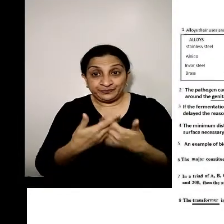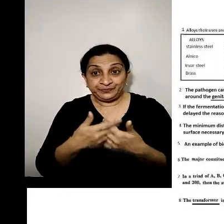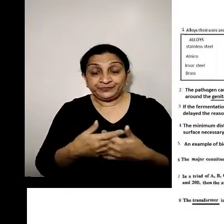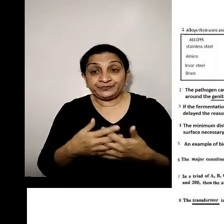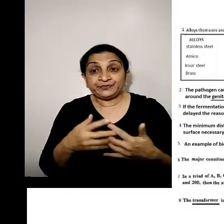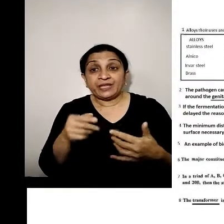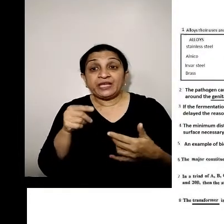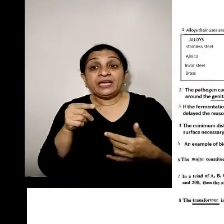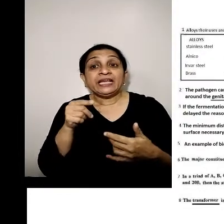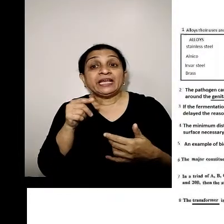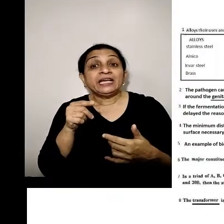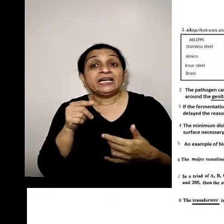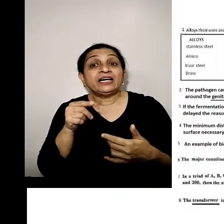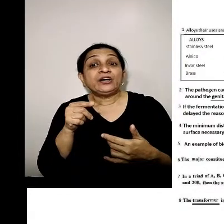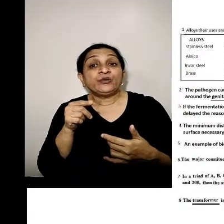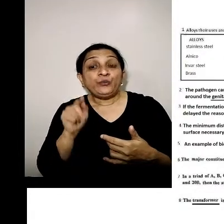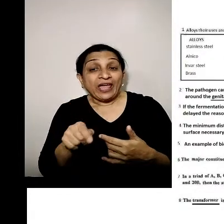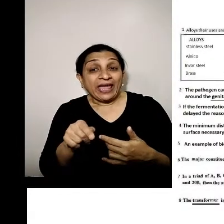transformer,